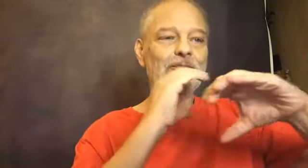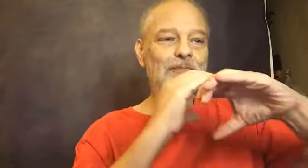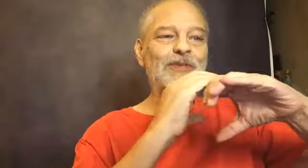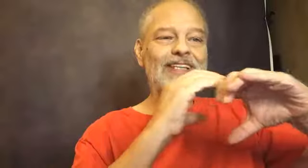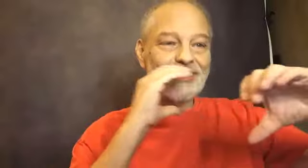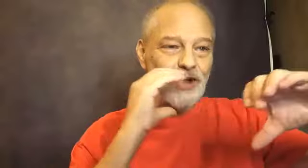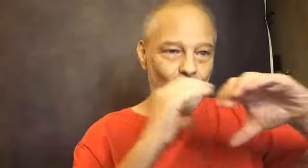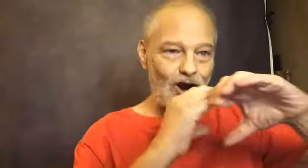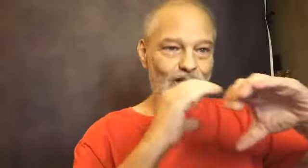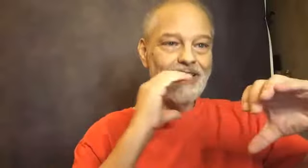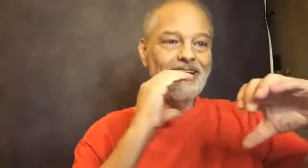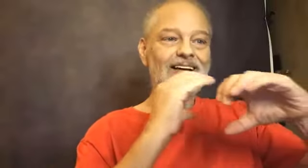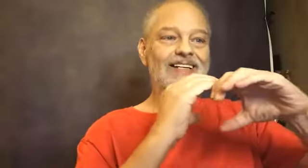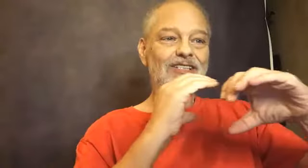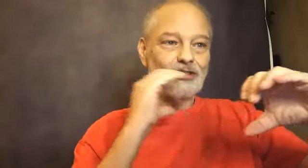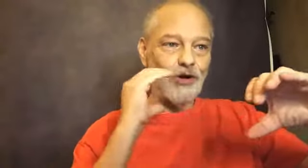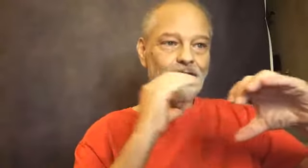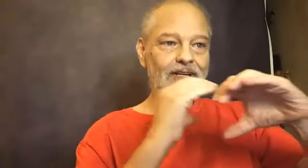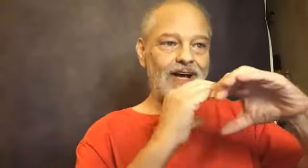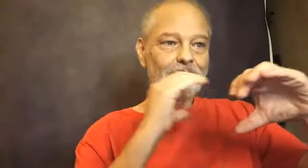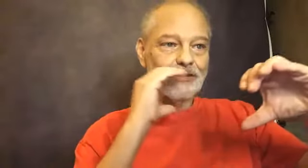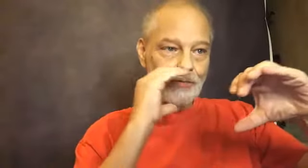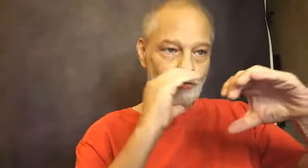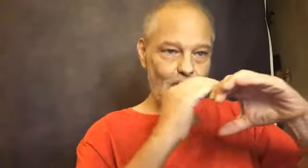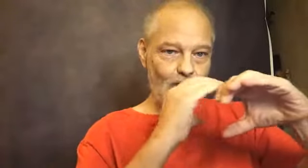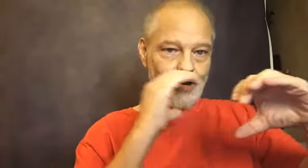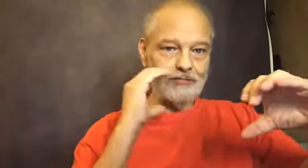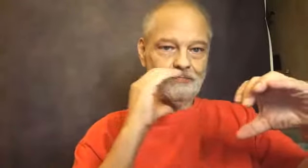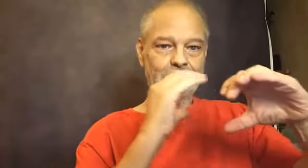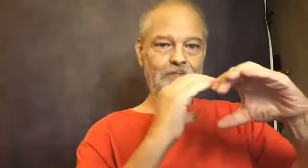This is car, showing kind of the shape of a car.